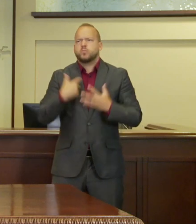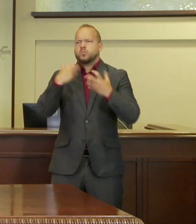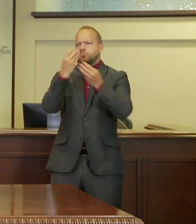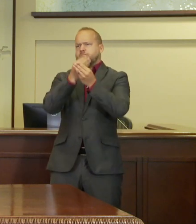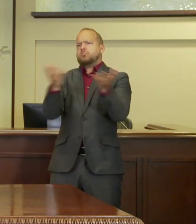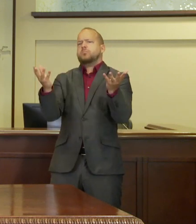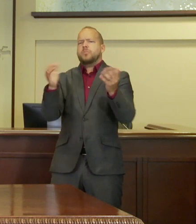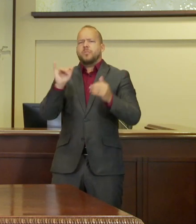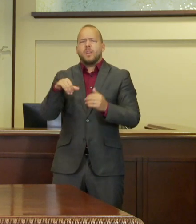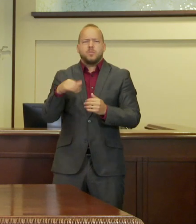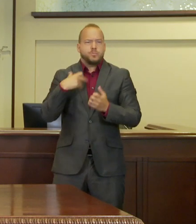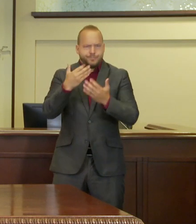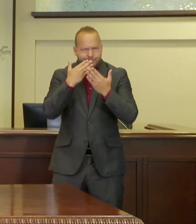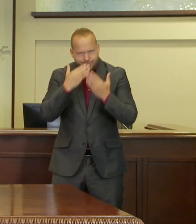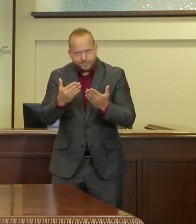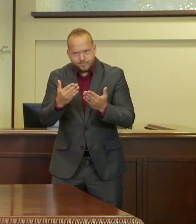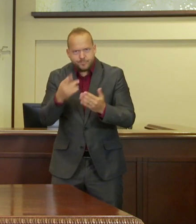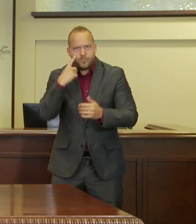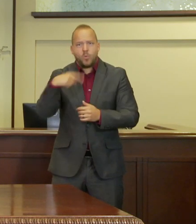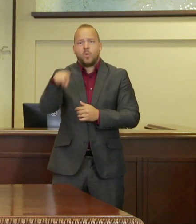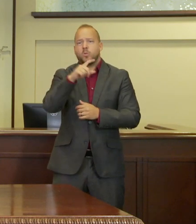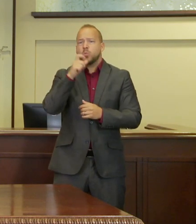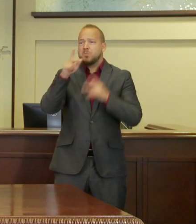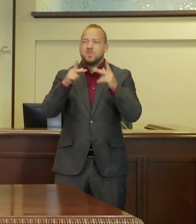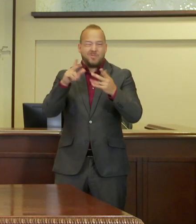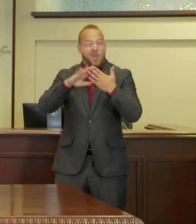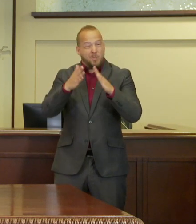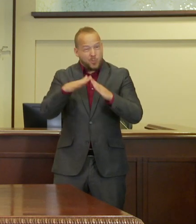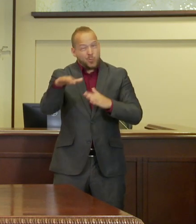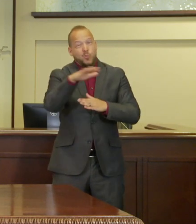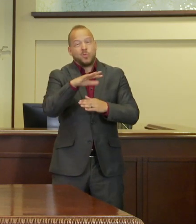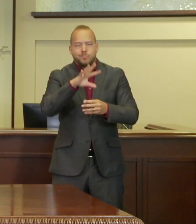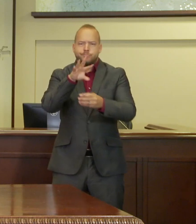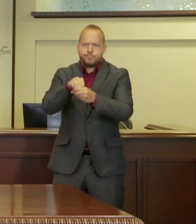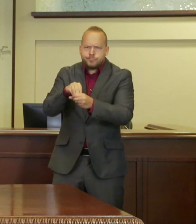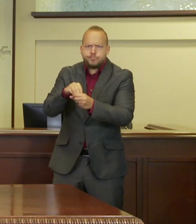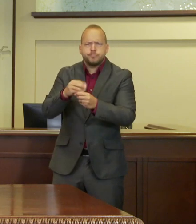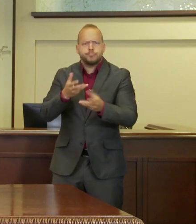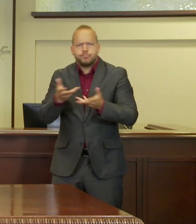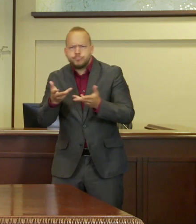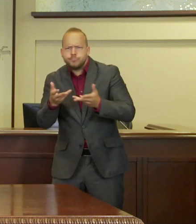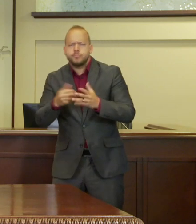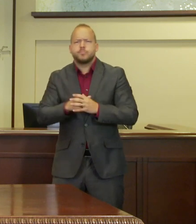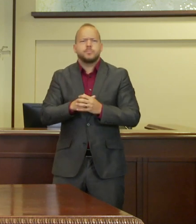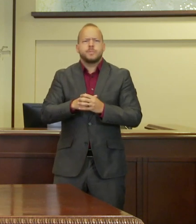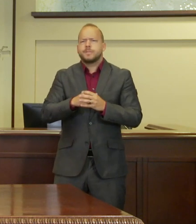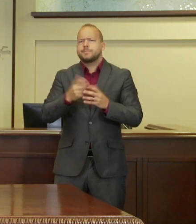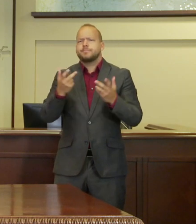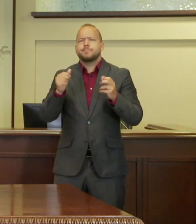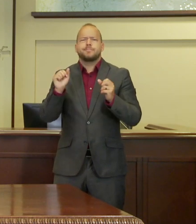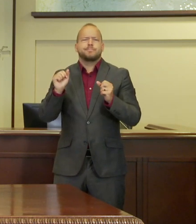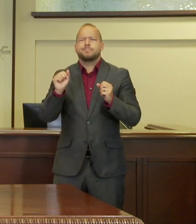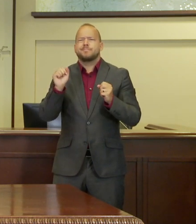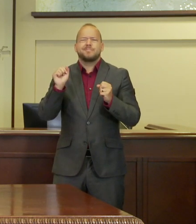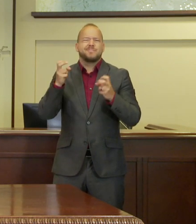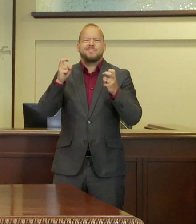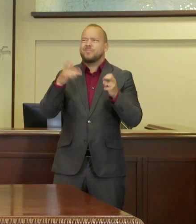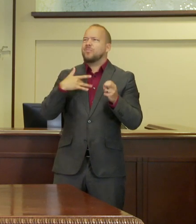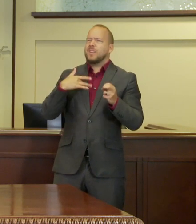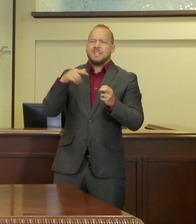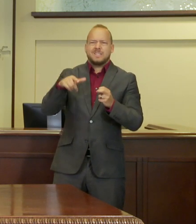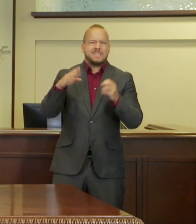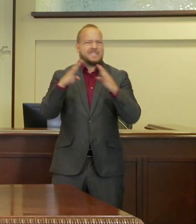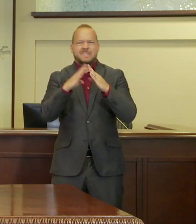thanks for some vigilant people in the community who have found some really harmful items stashed in downtown Portland over the